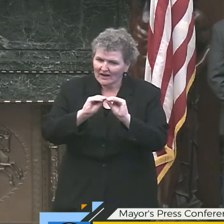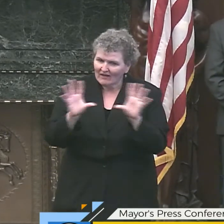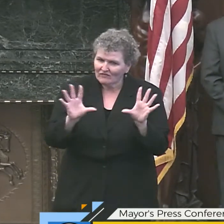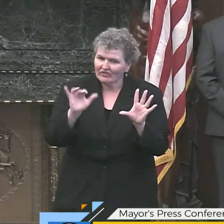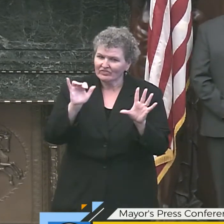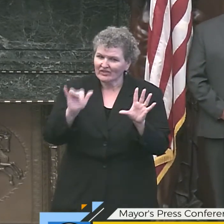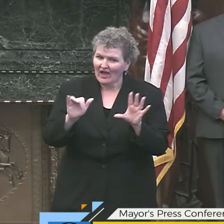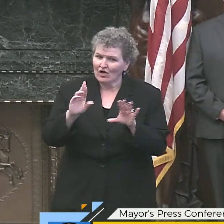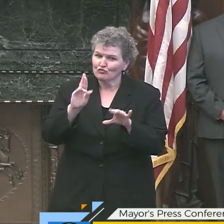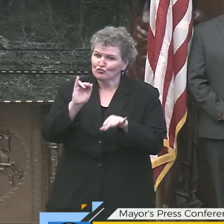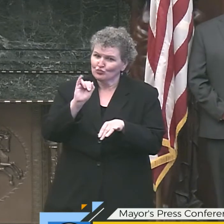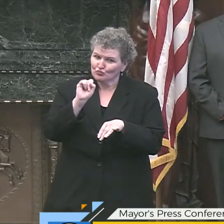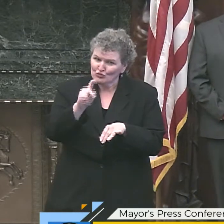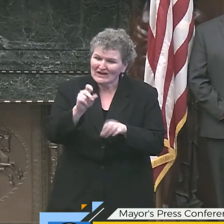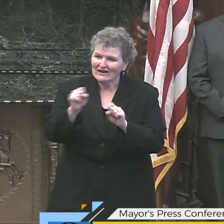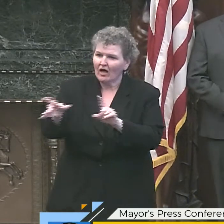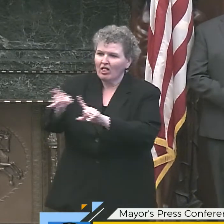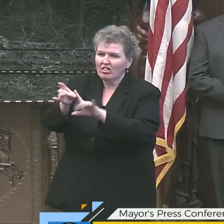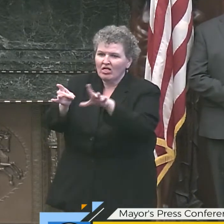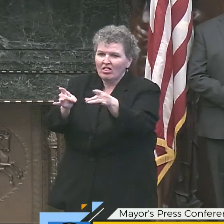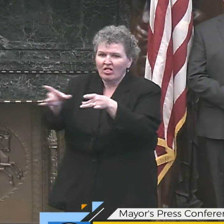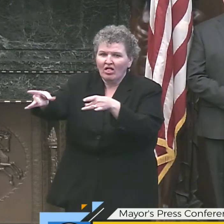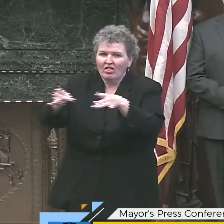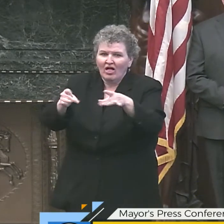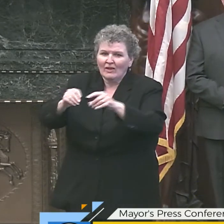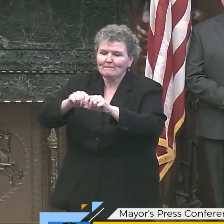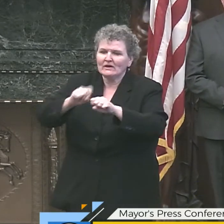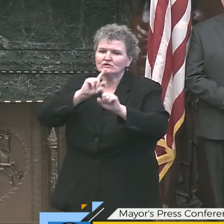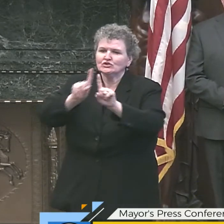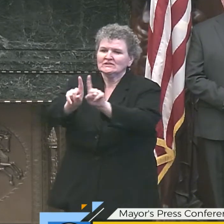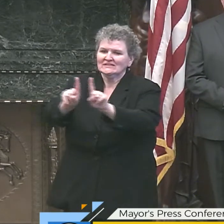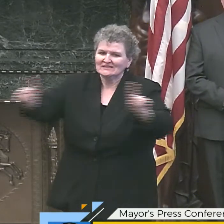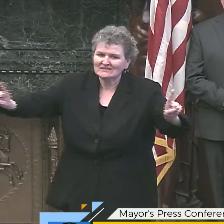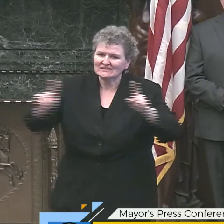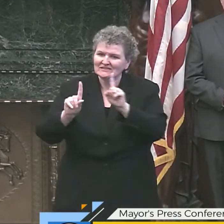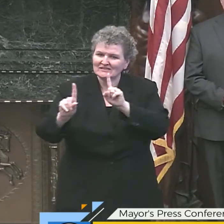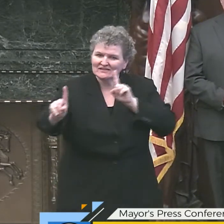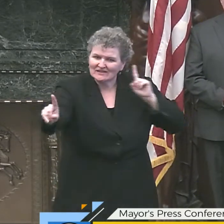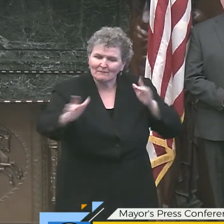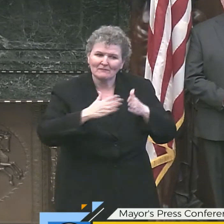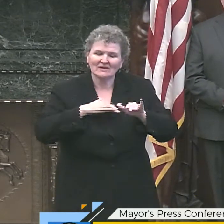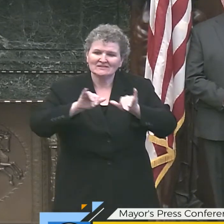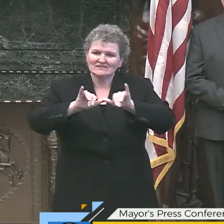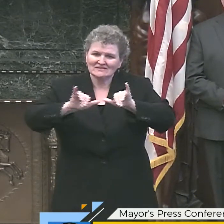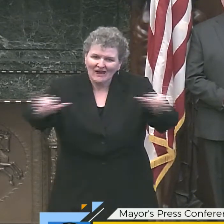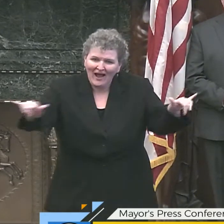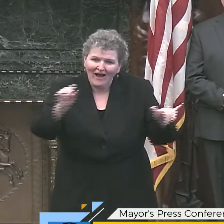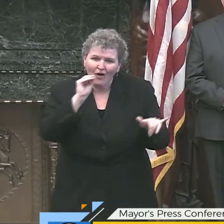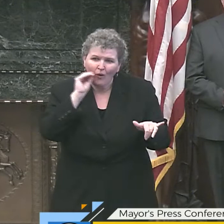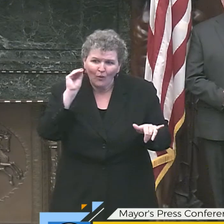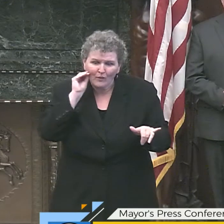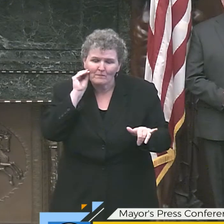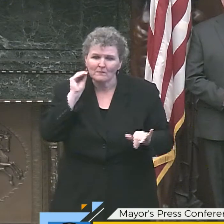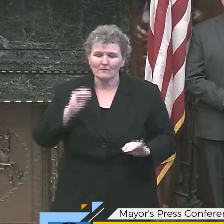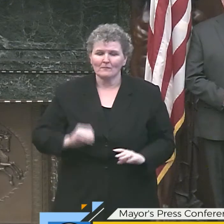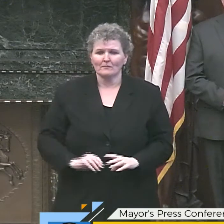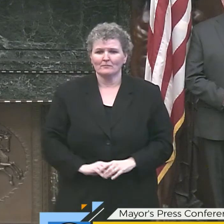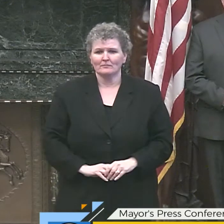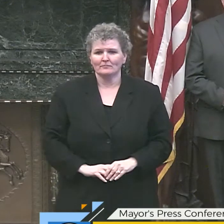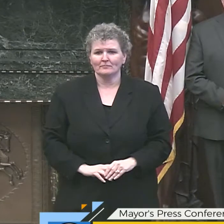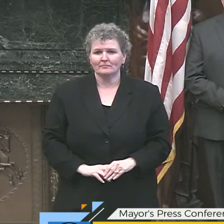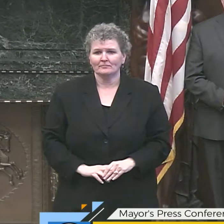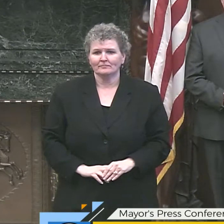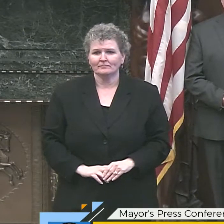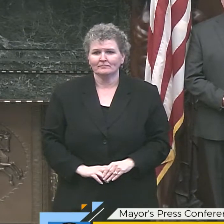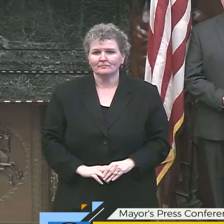about the social distancing and our other recommendations. And then, are you seeing any? I did see the